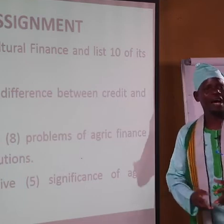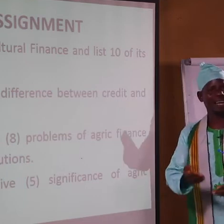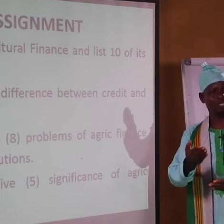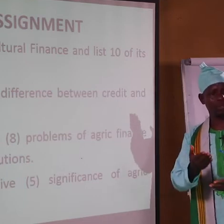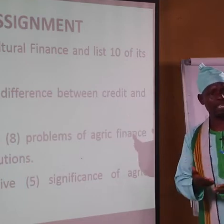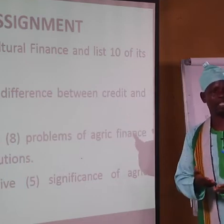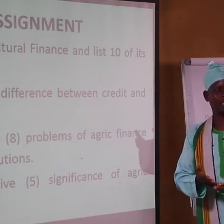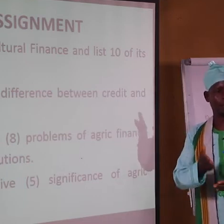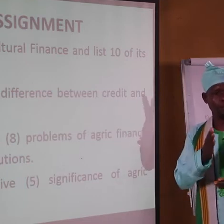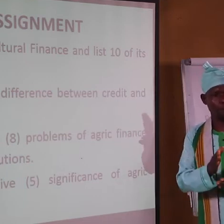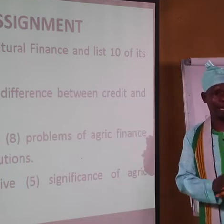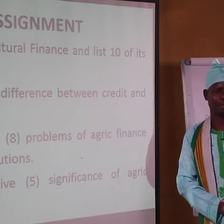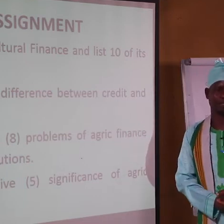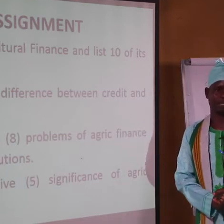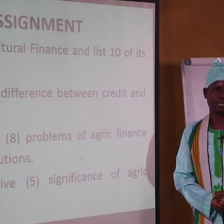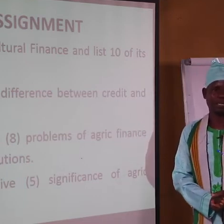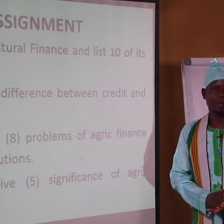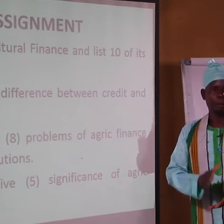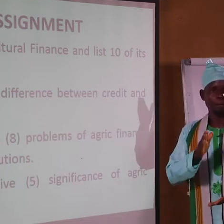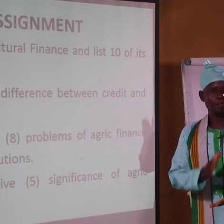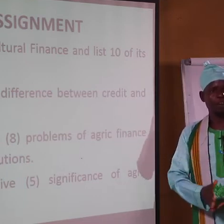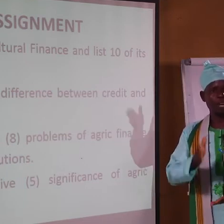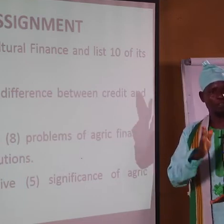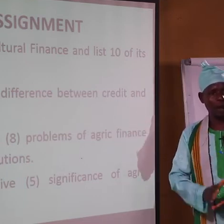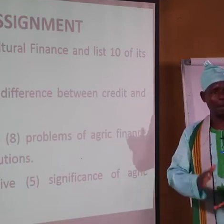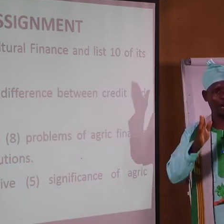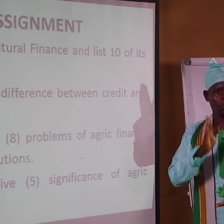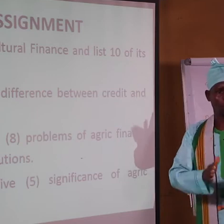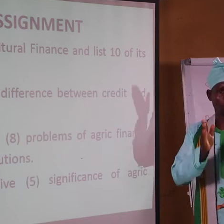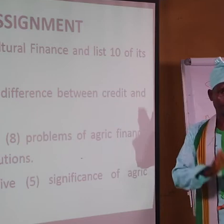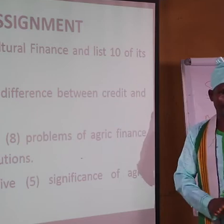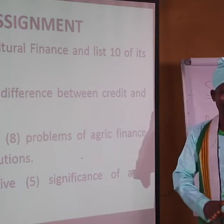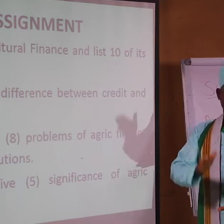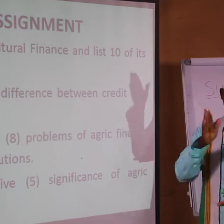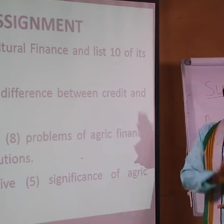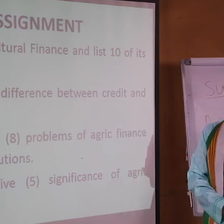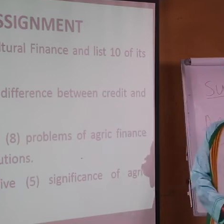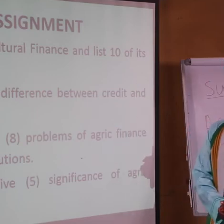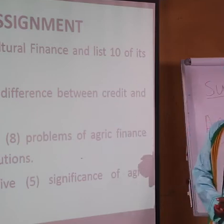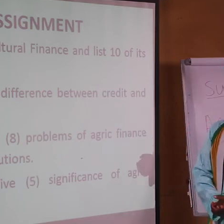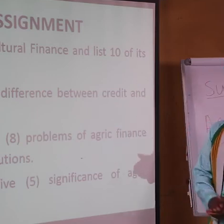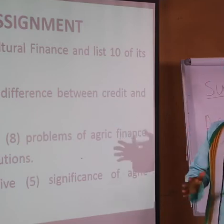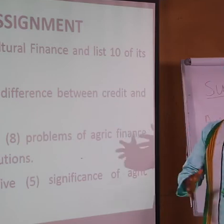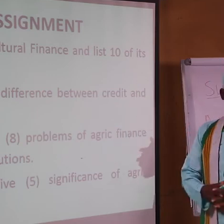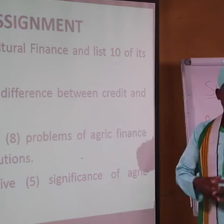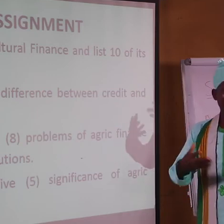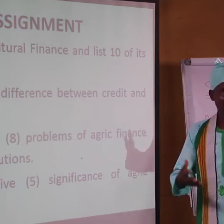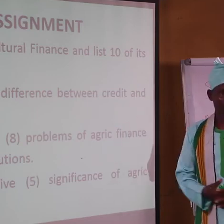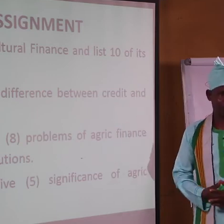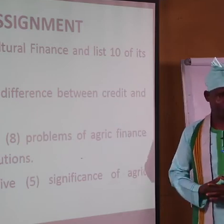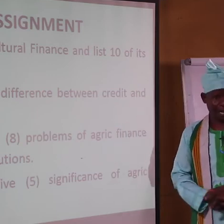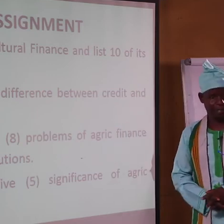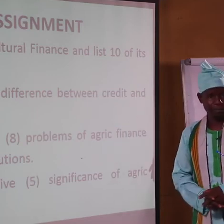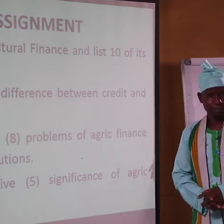as far as tracing the problems before a farmer could obtain a loan. And one of it is